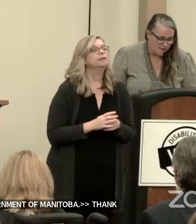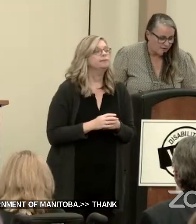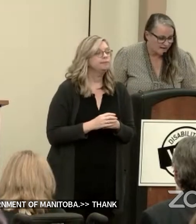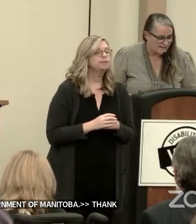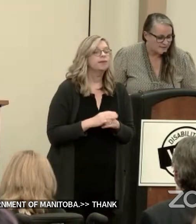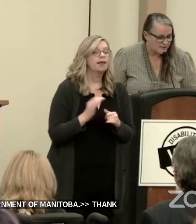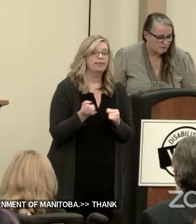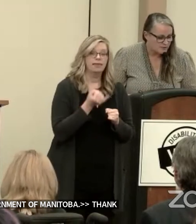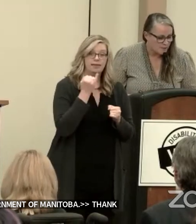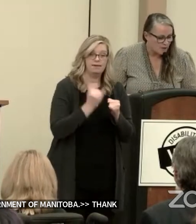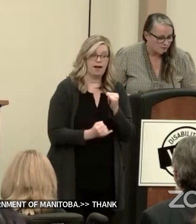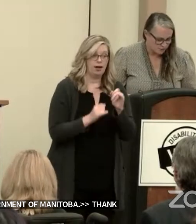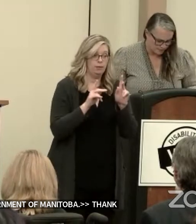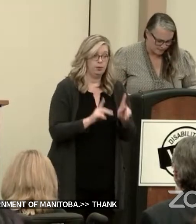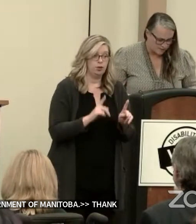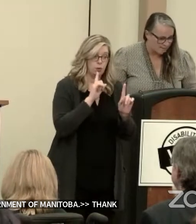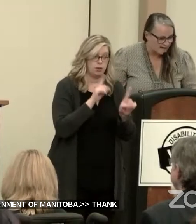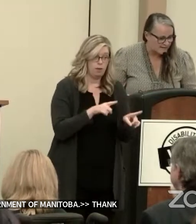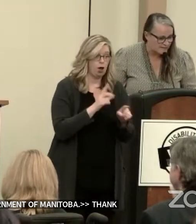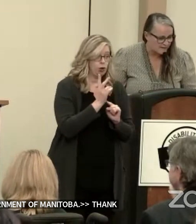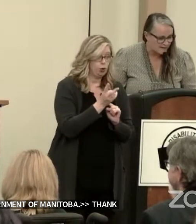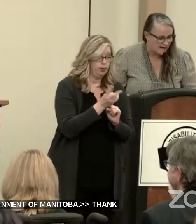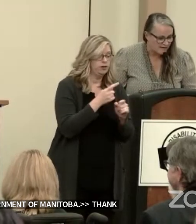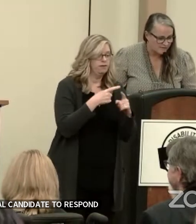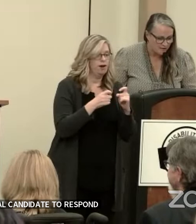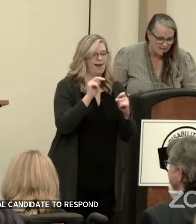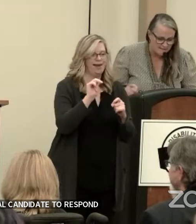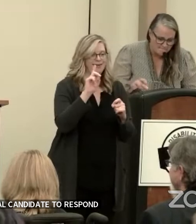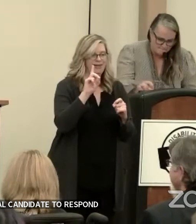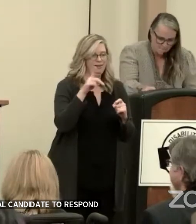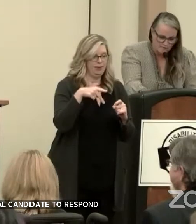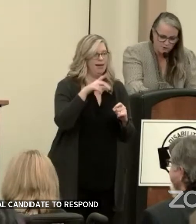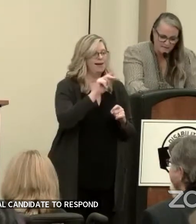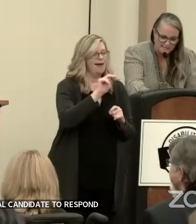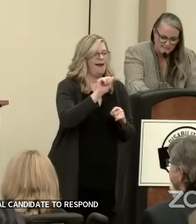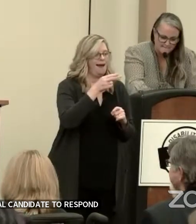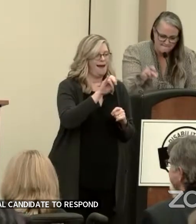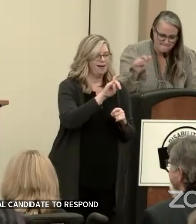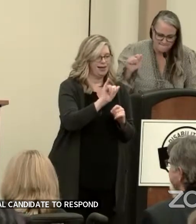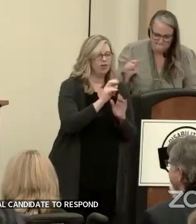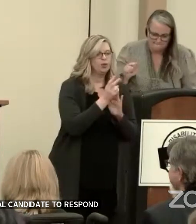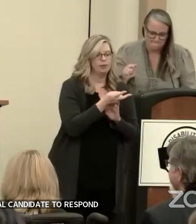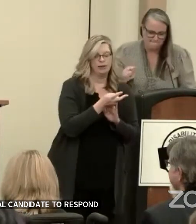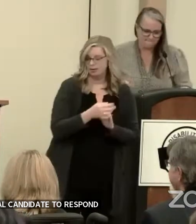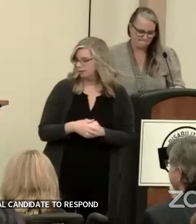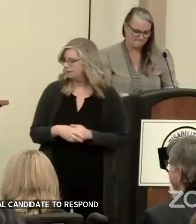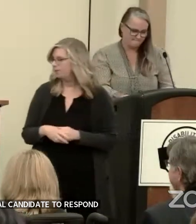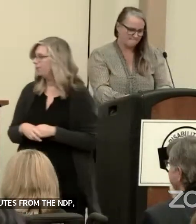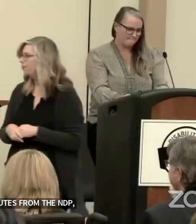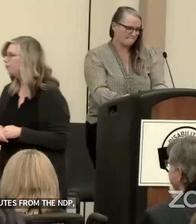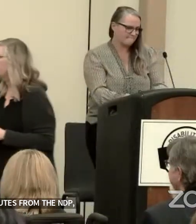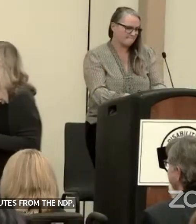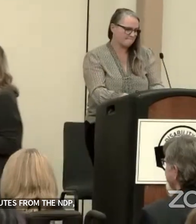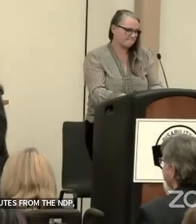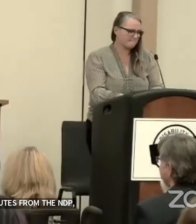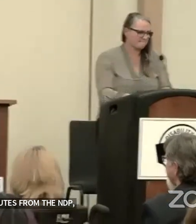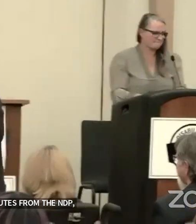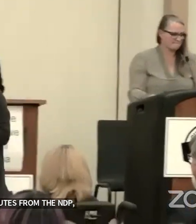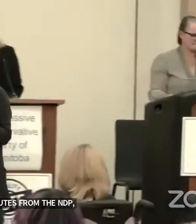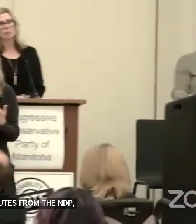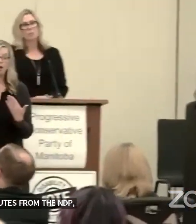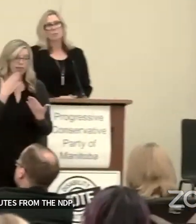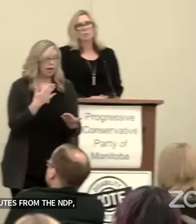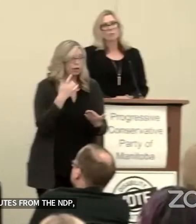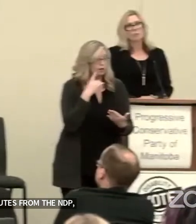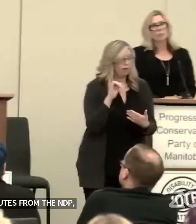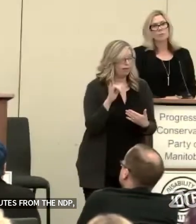And the final candidate to respond with 2 minutes from the NDP, Nahanni Fontaine. You have 2 minutes. Miigwech for that. Miigwech for the question and for the good work that